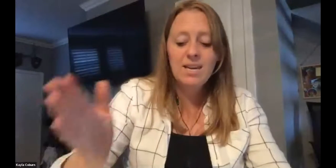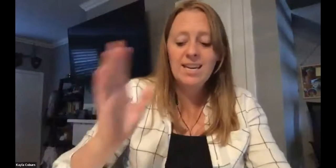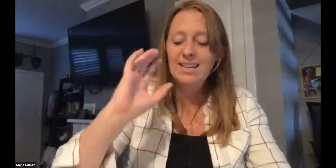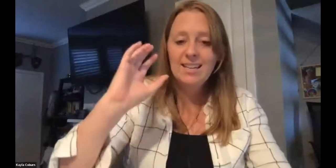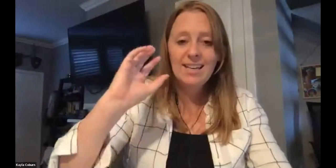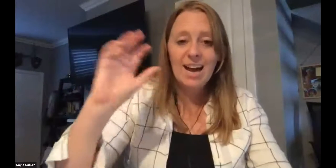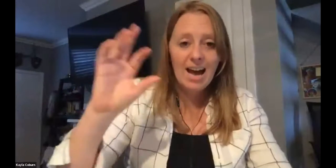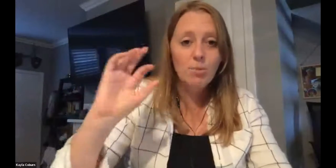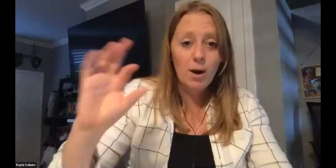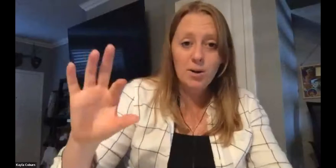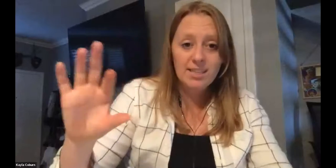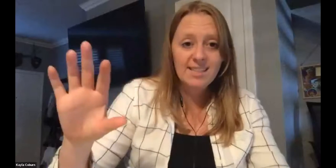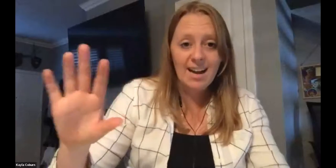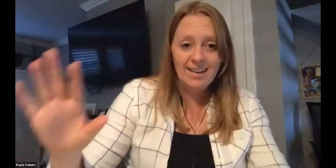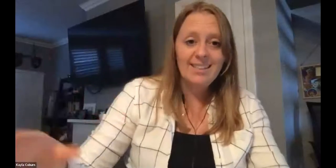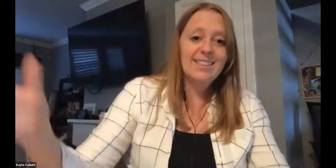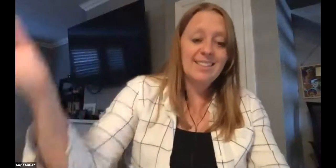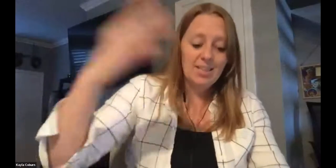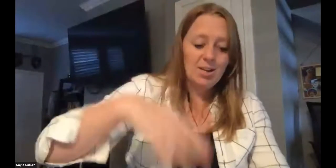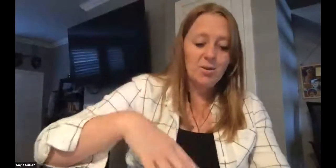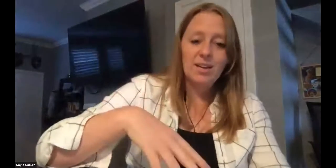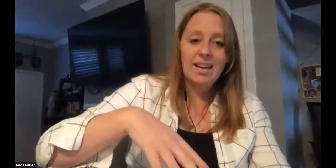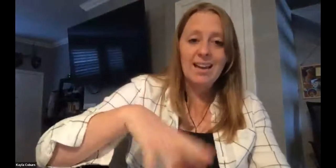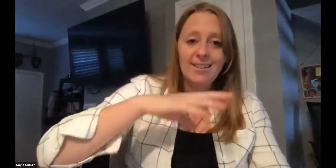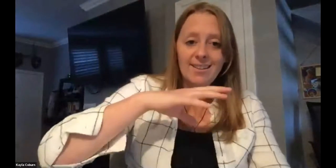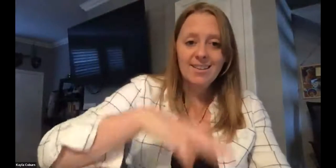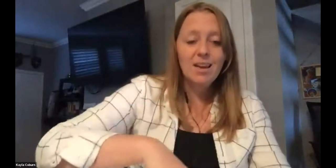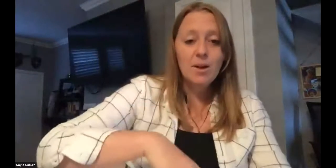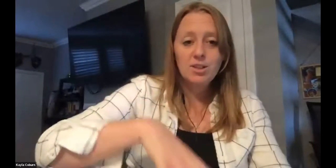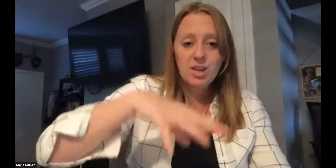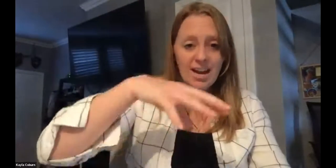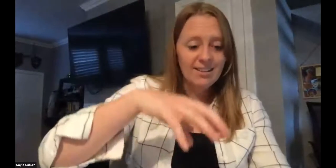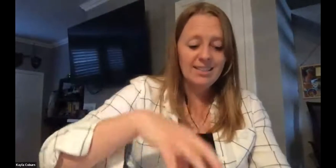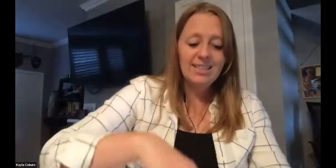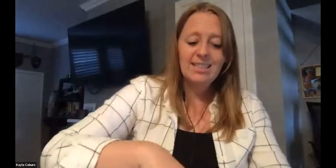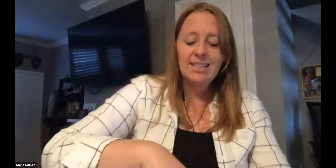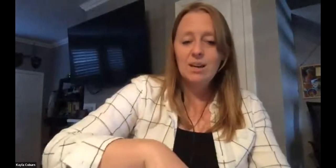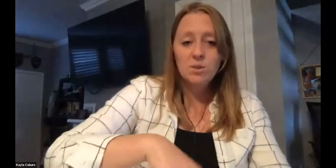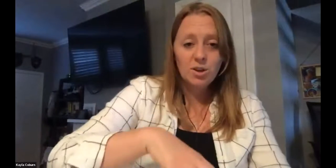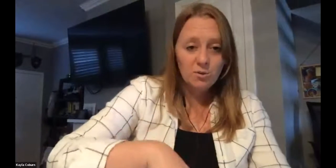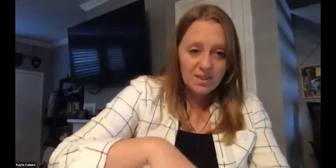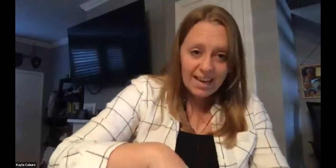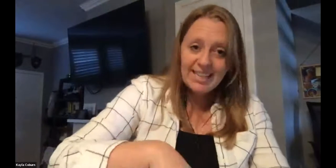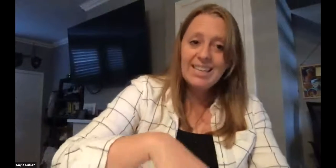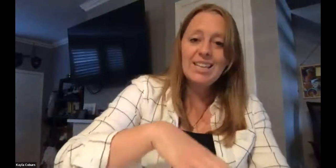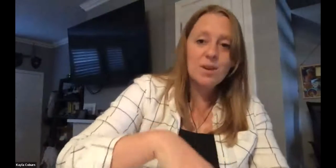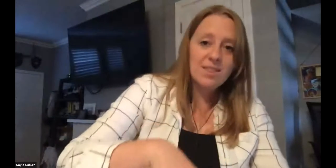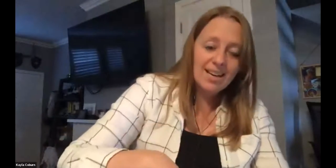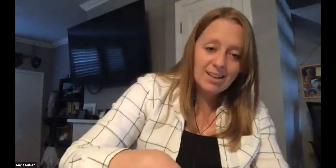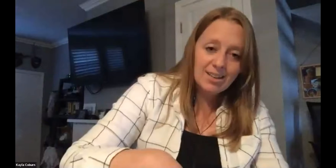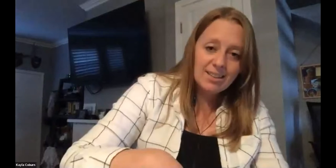going to be a high priority sign. Again, think about the child, observe what they